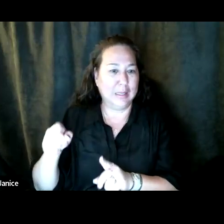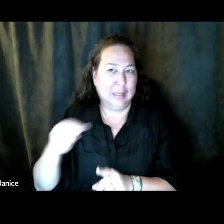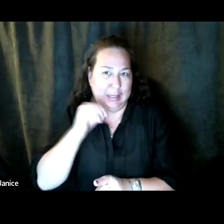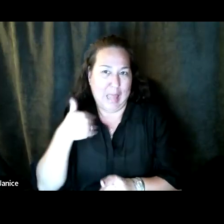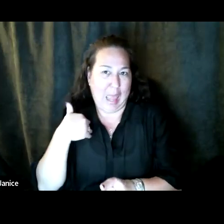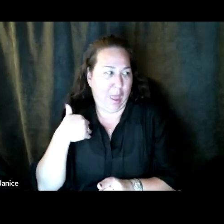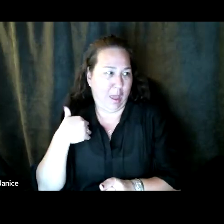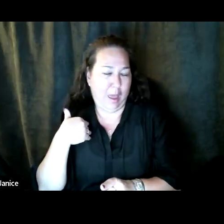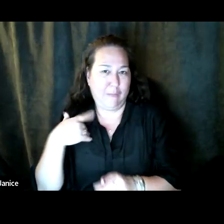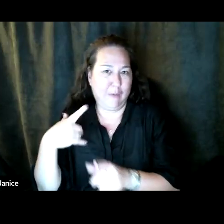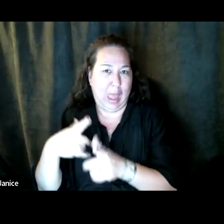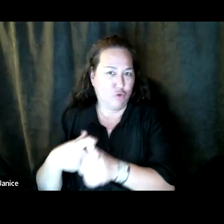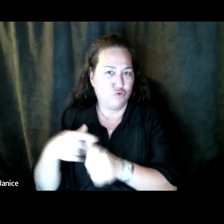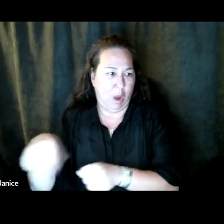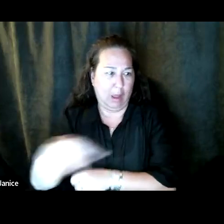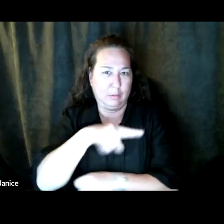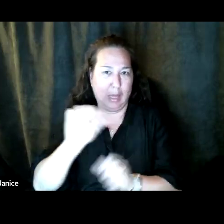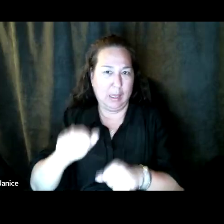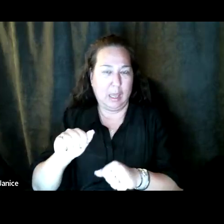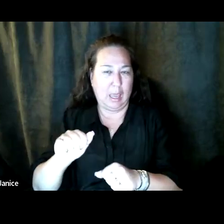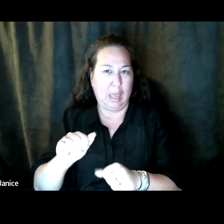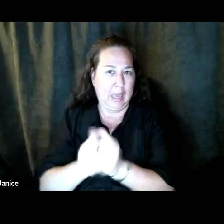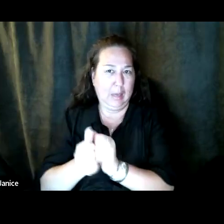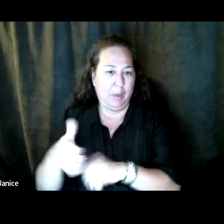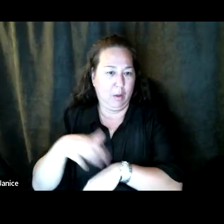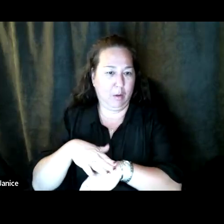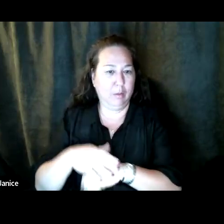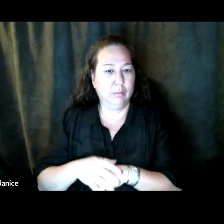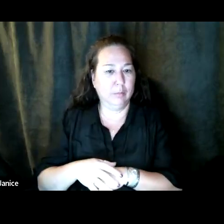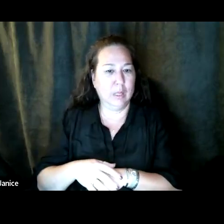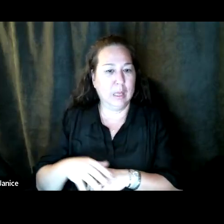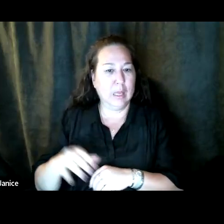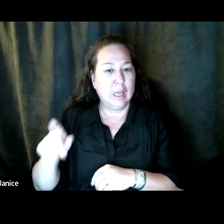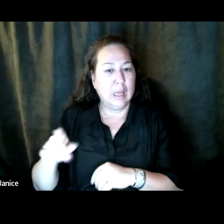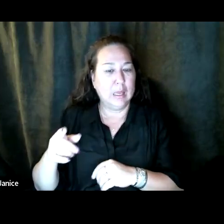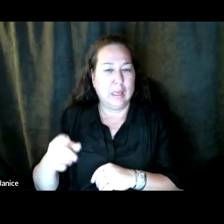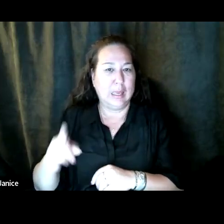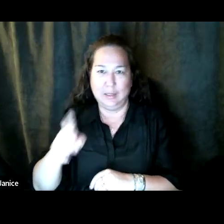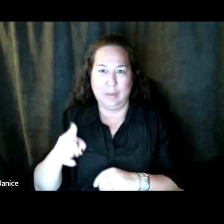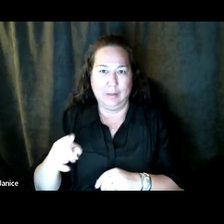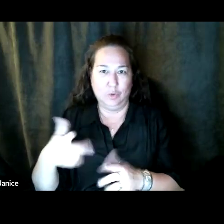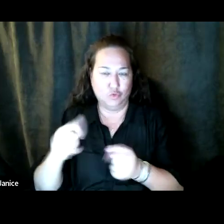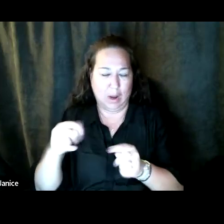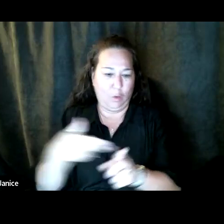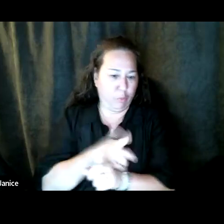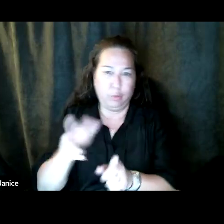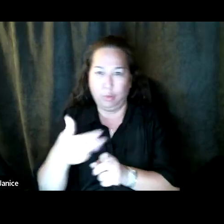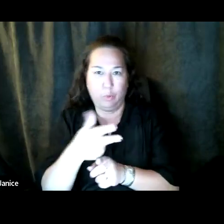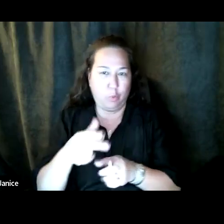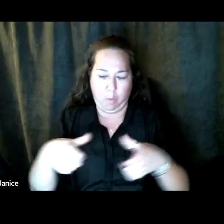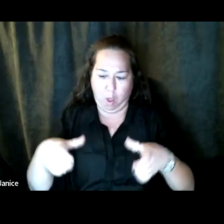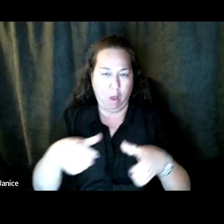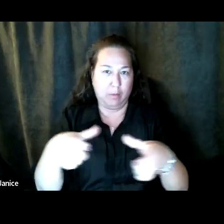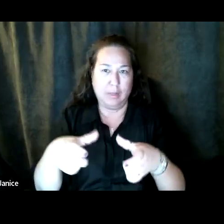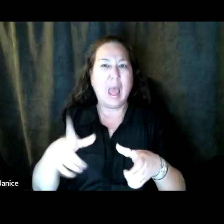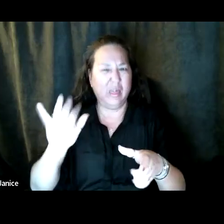his senior year, and he has been competing on the White Stadium track for 4 years and been dodging potholes every single year. And that is a health risk,